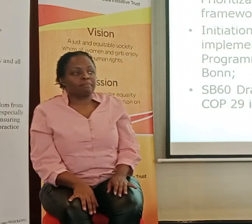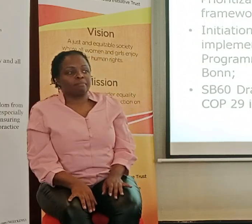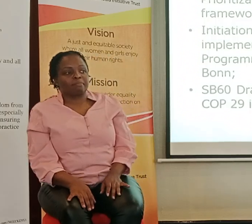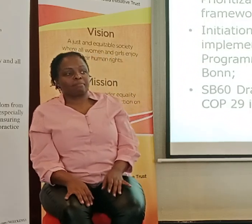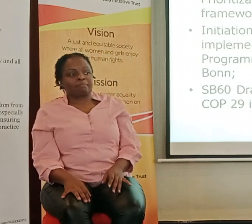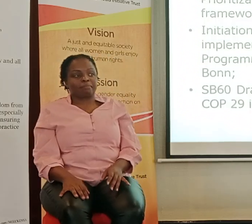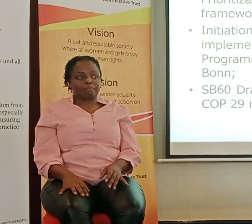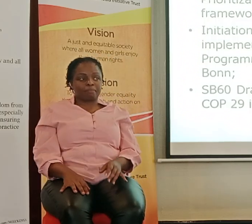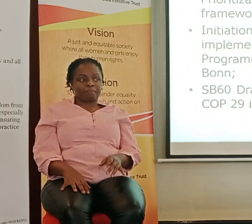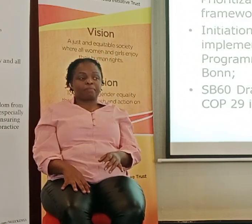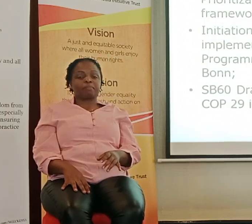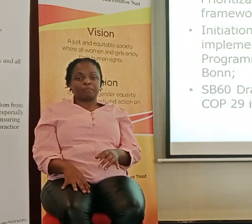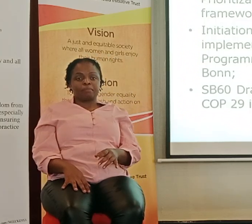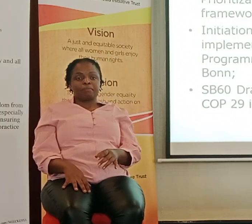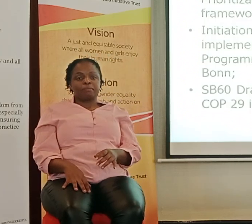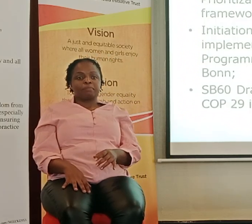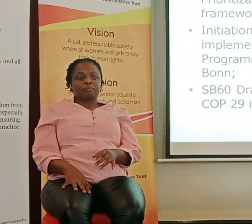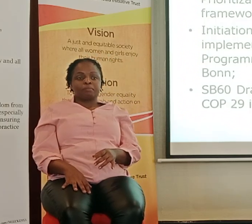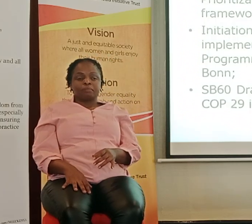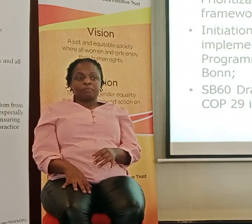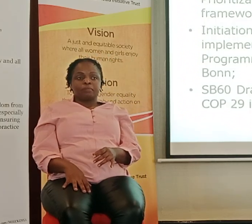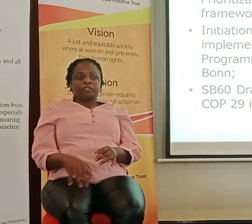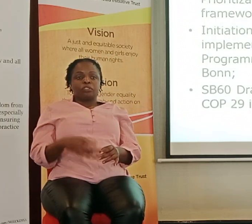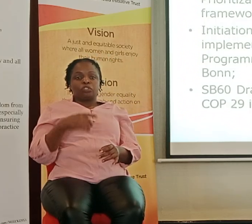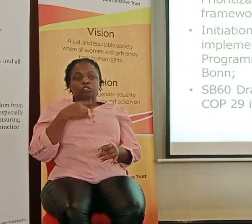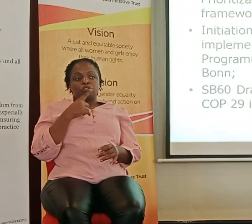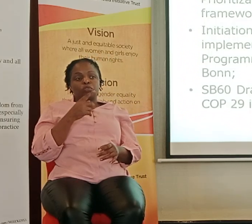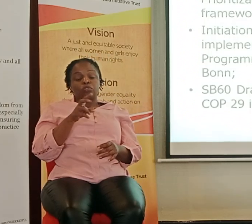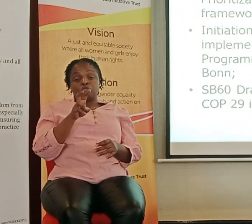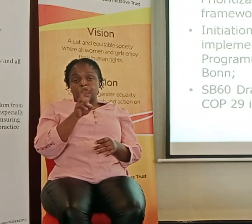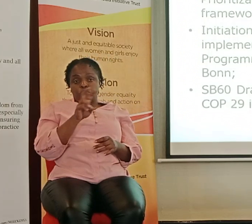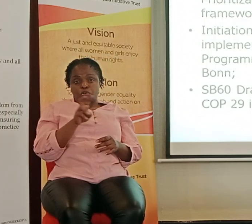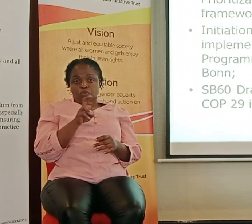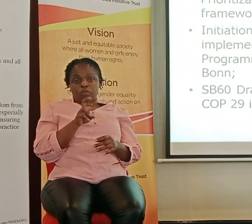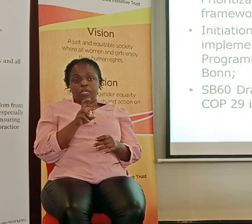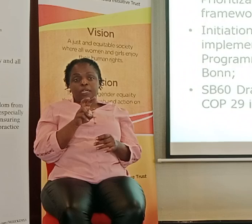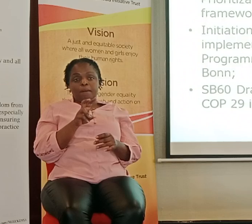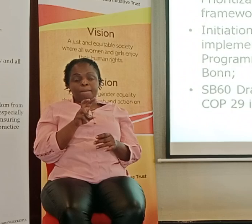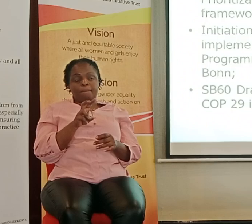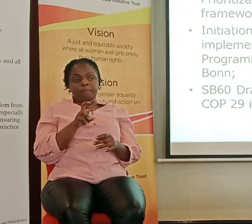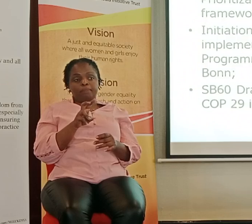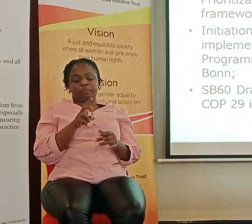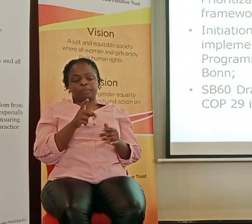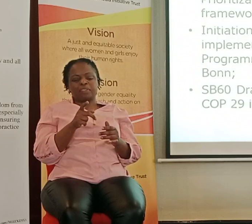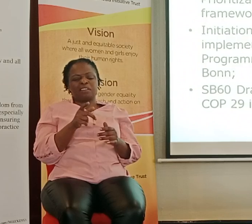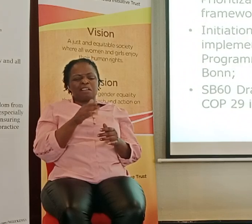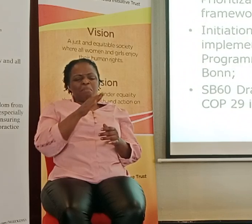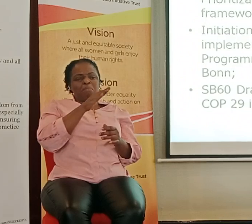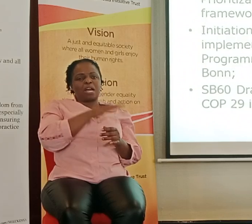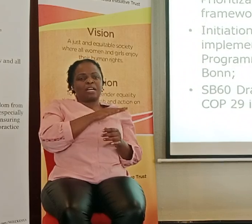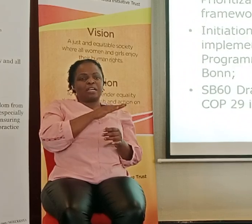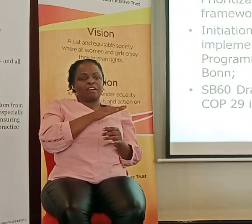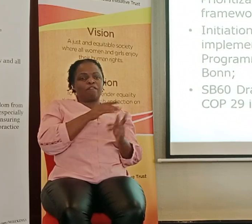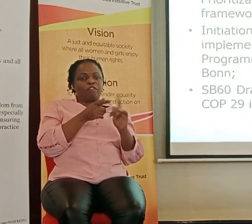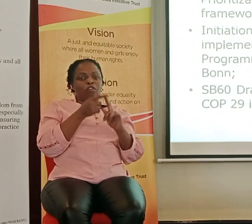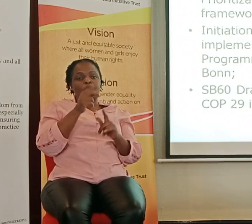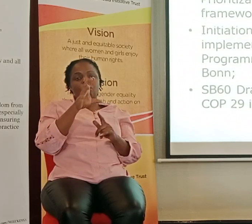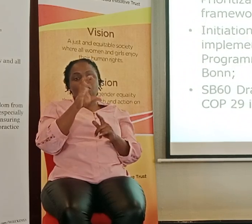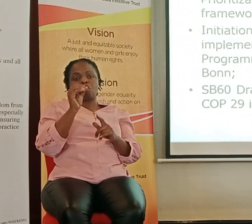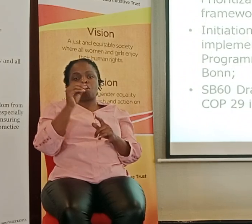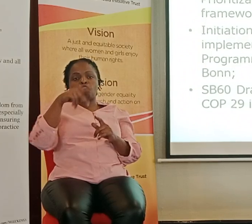Yeah, so just to look a bit backwards from